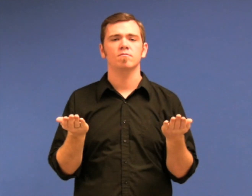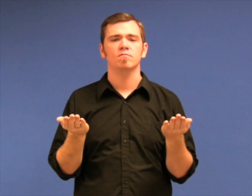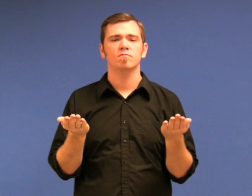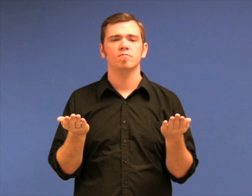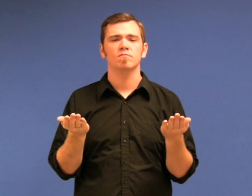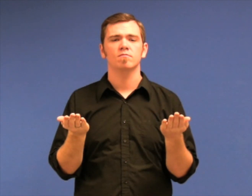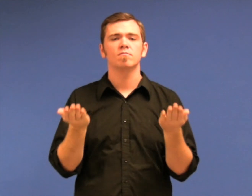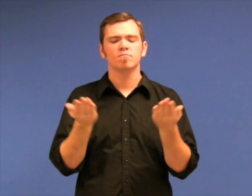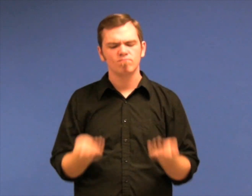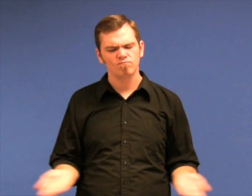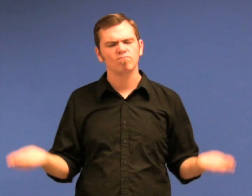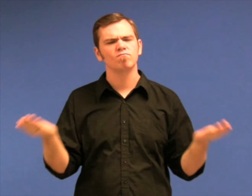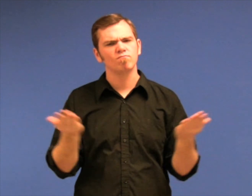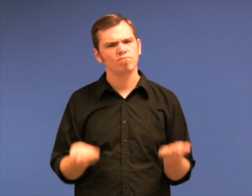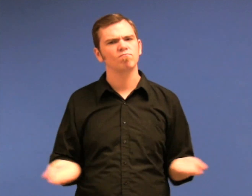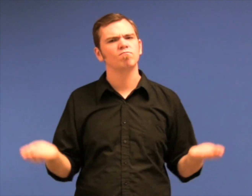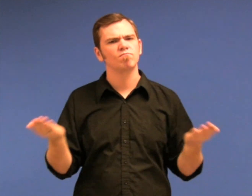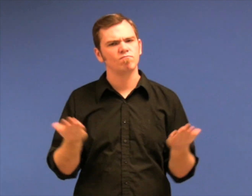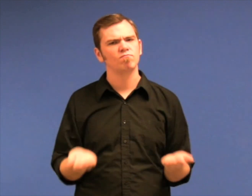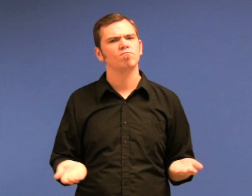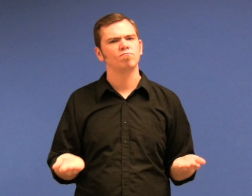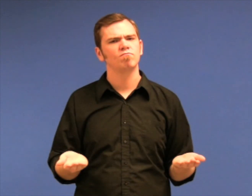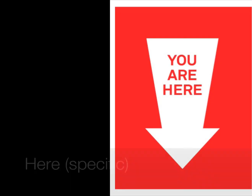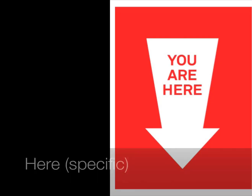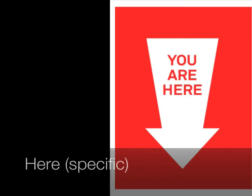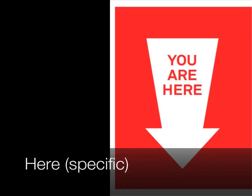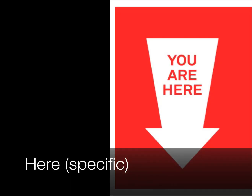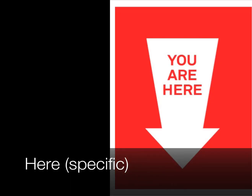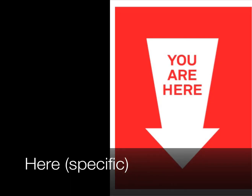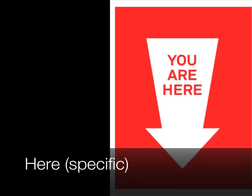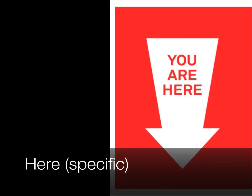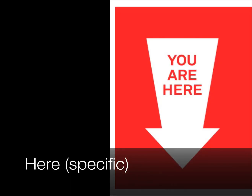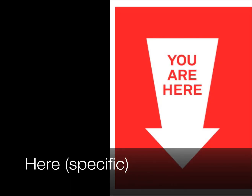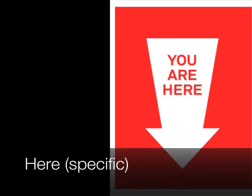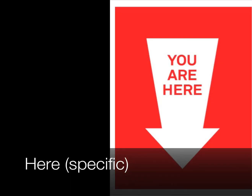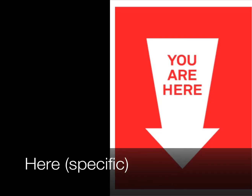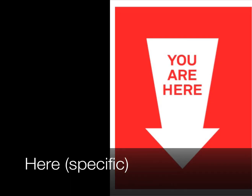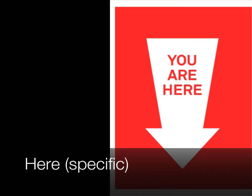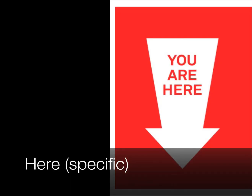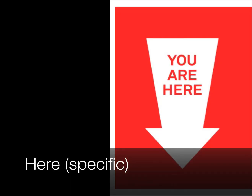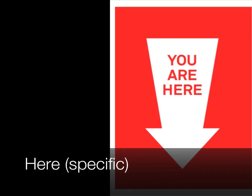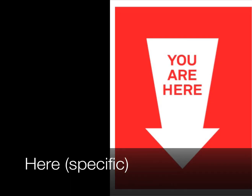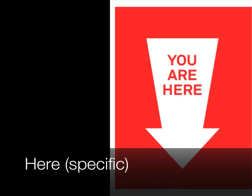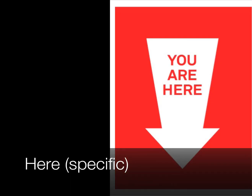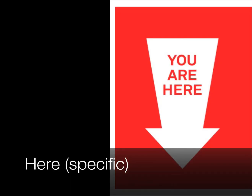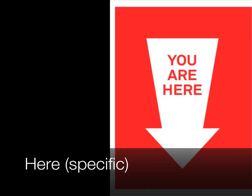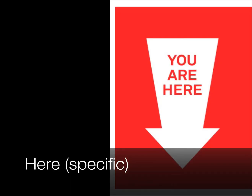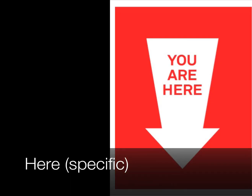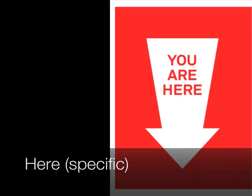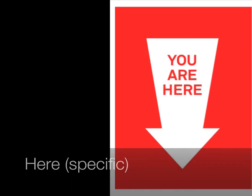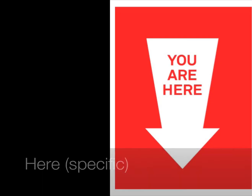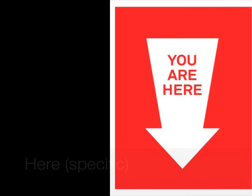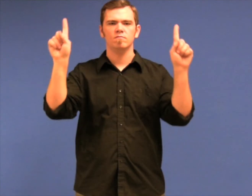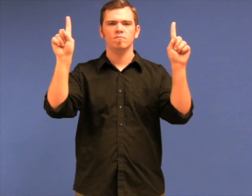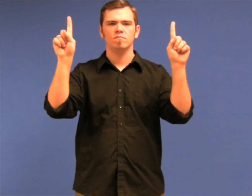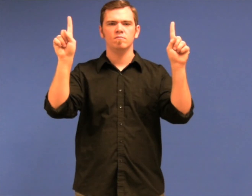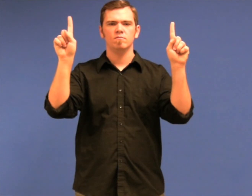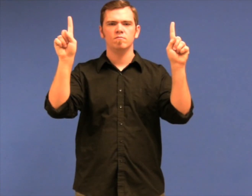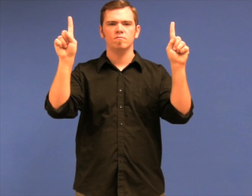Here with the circle. Now if you're specifically talking about here, right where you're standing,